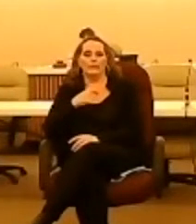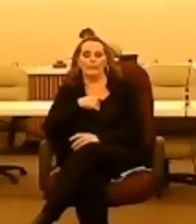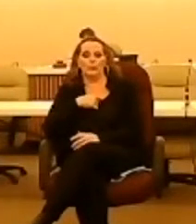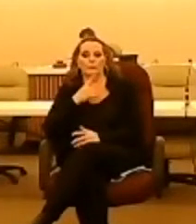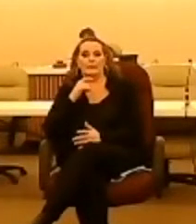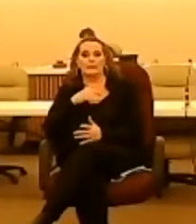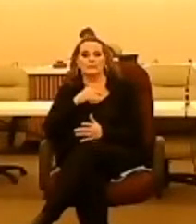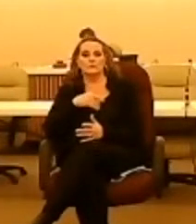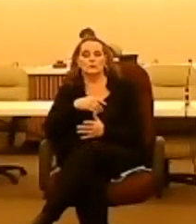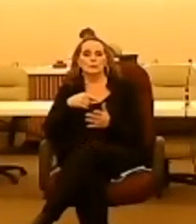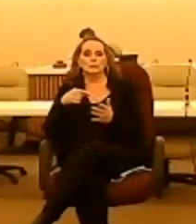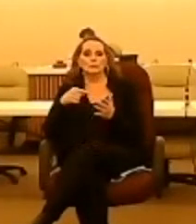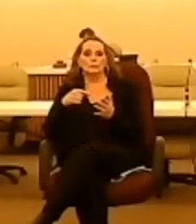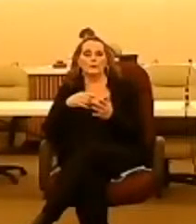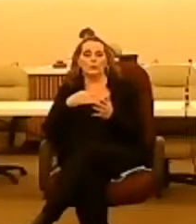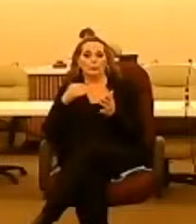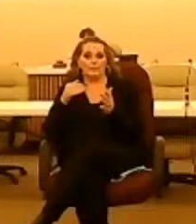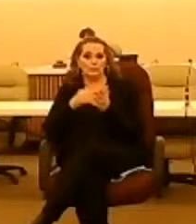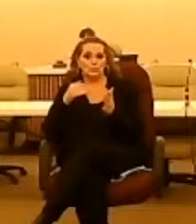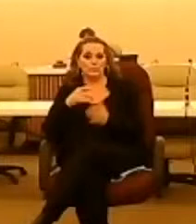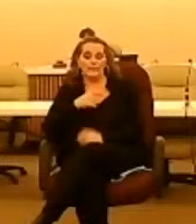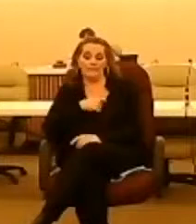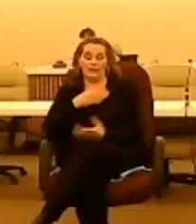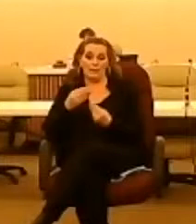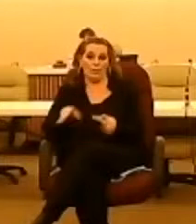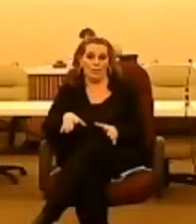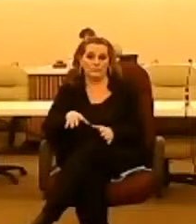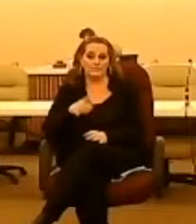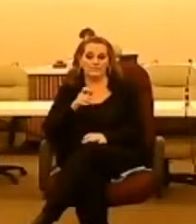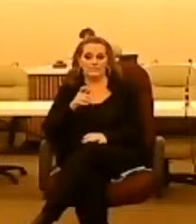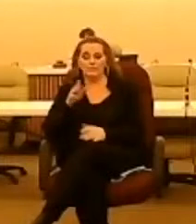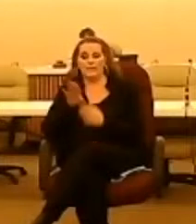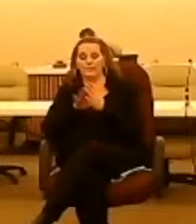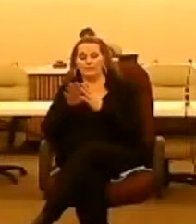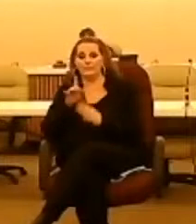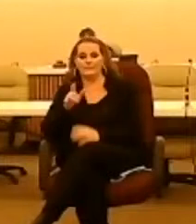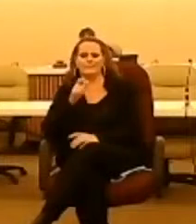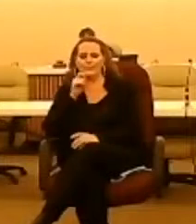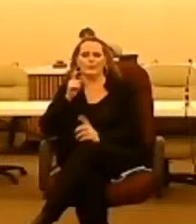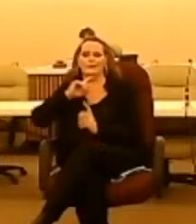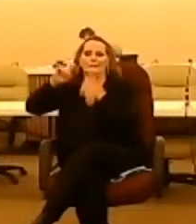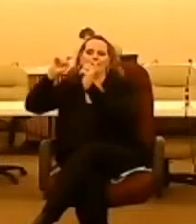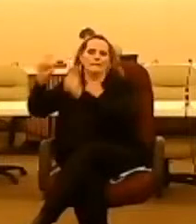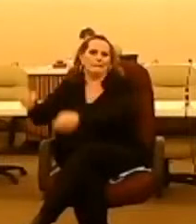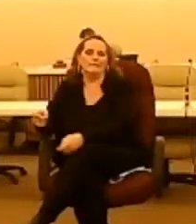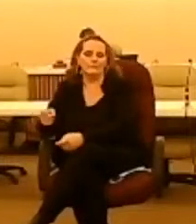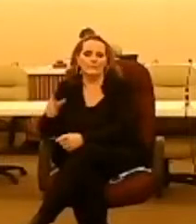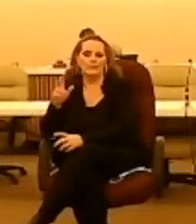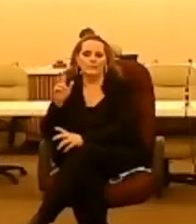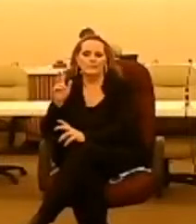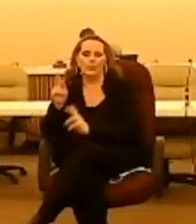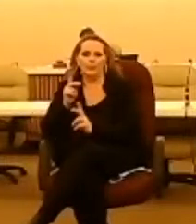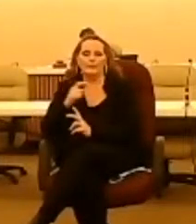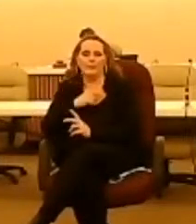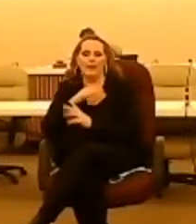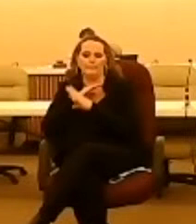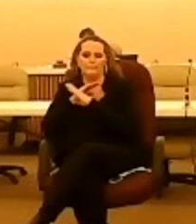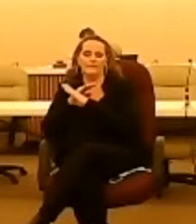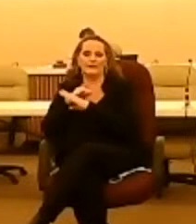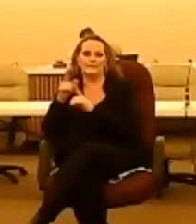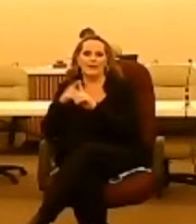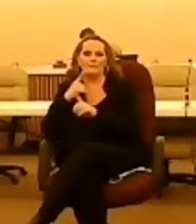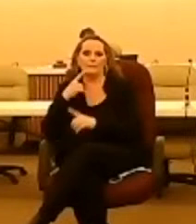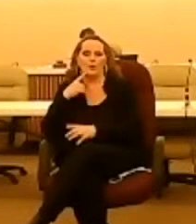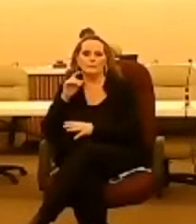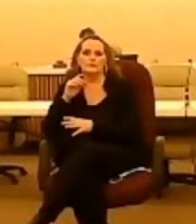if they lost the lawsuit and weren't able to do the development, they weren't going to give a gift to the people who blocked them from doing it. So